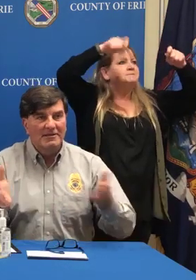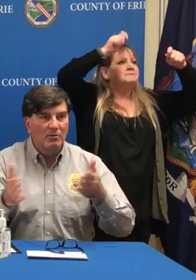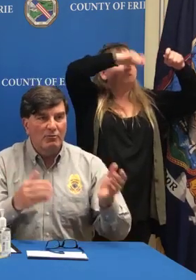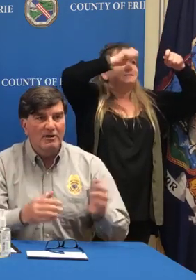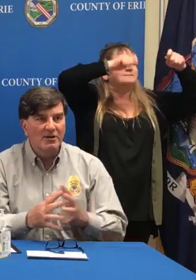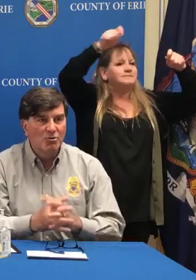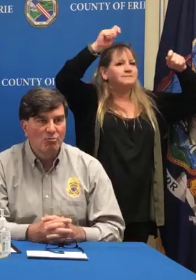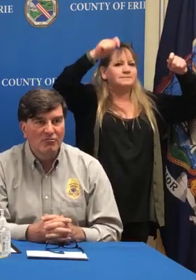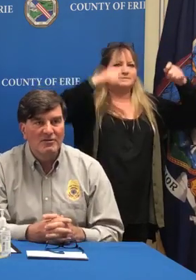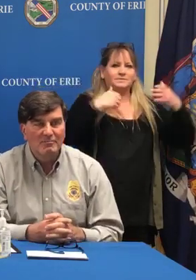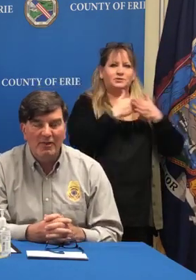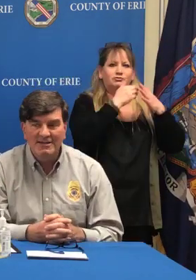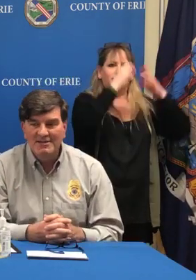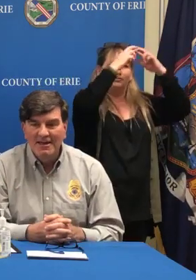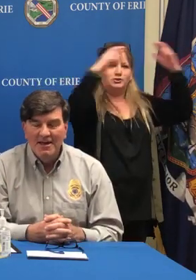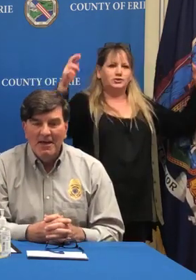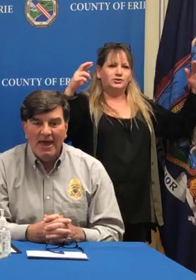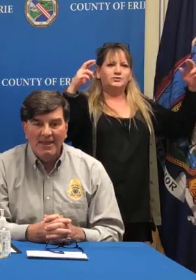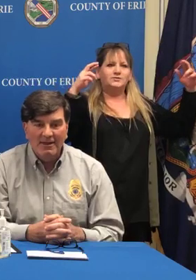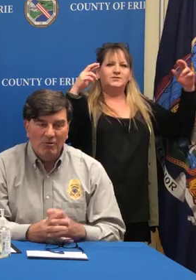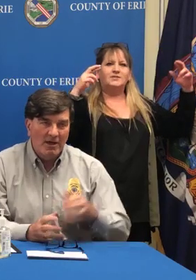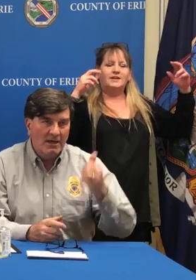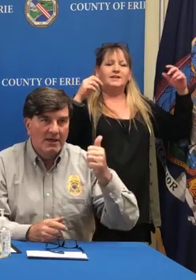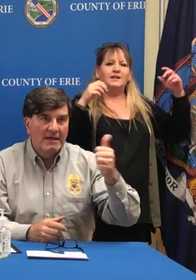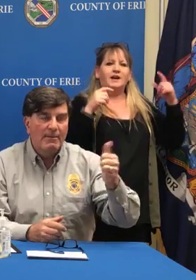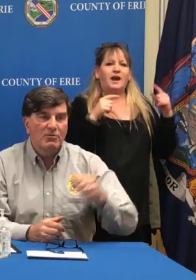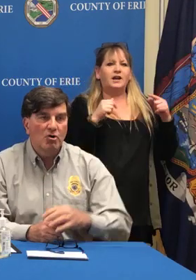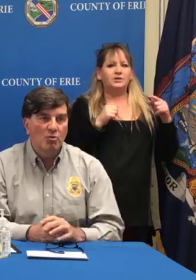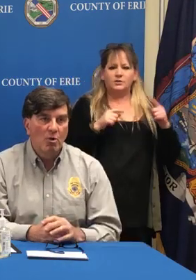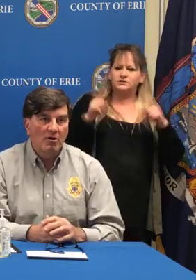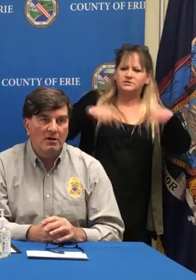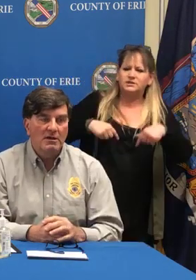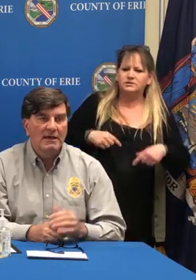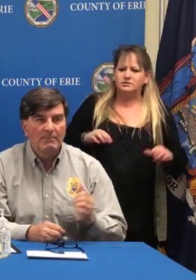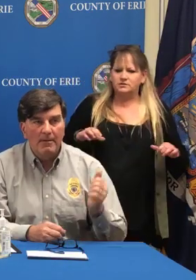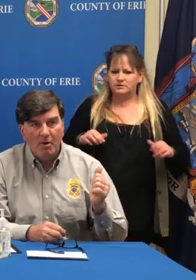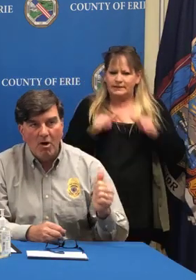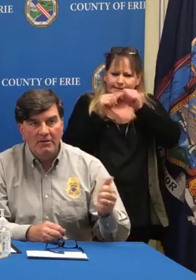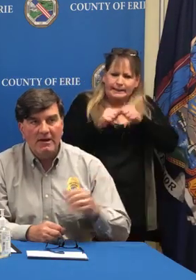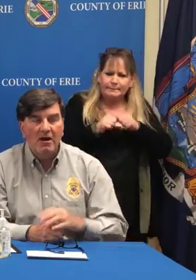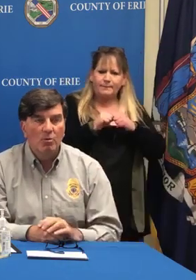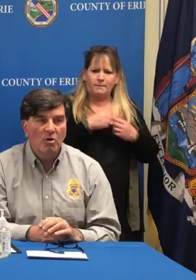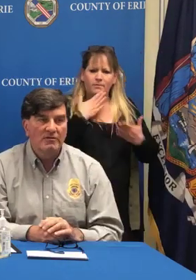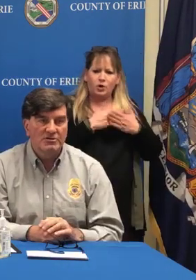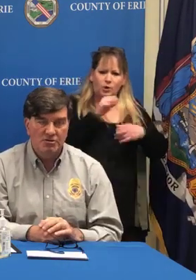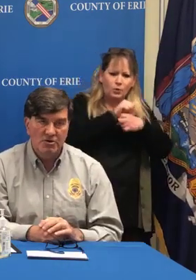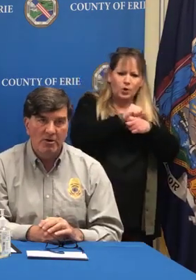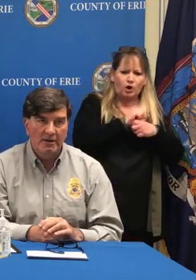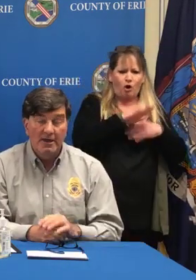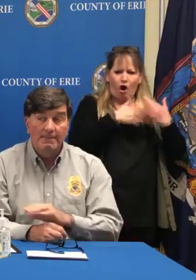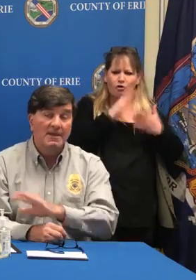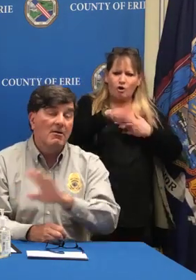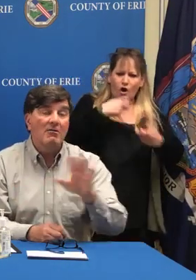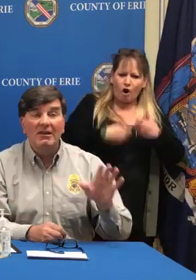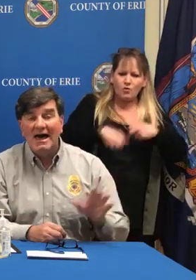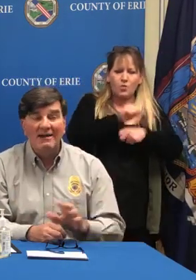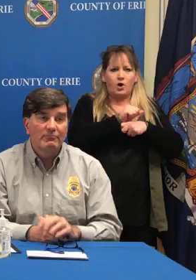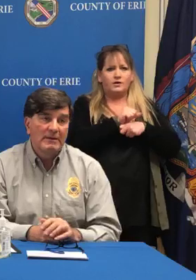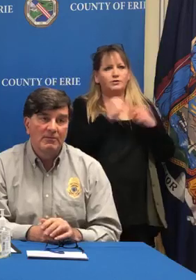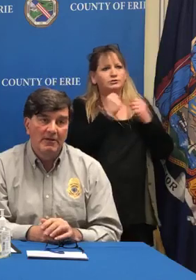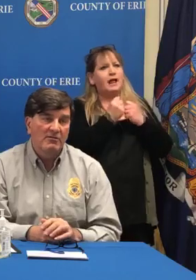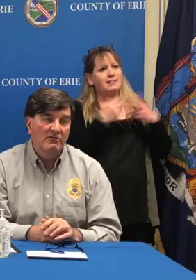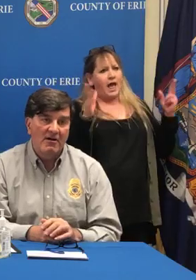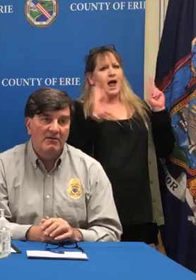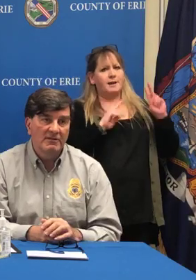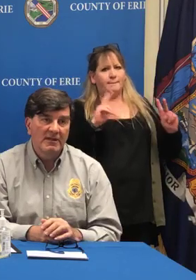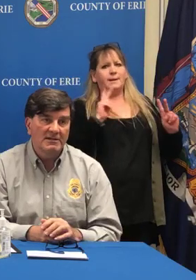were putting a new roof into place, and they were like, keep up the good work. Keep up all of the hard work that you're doing. There are a lot of